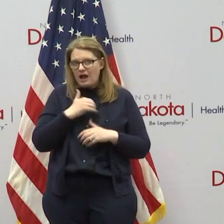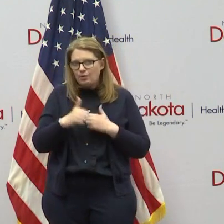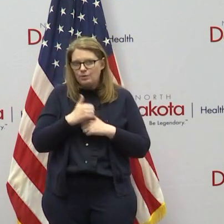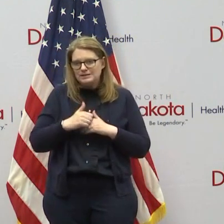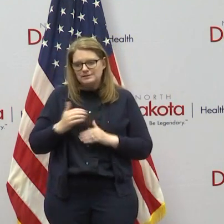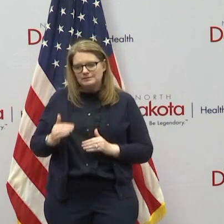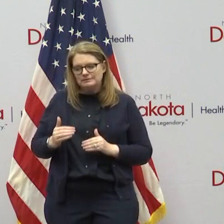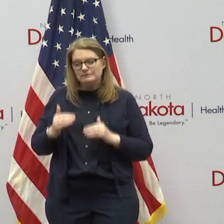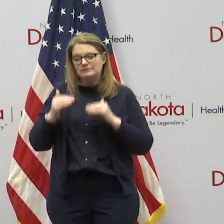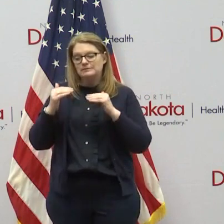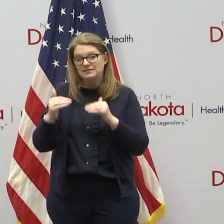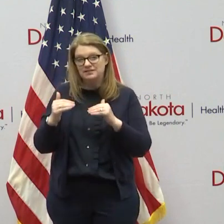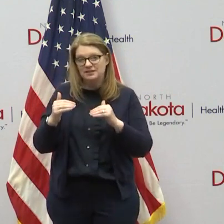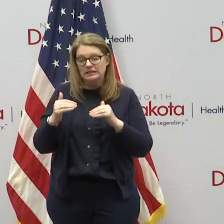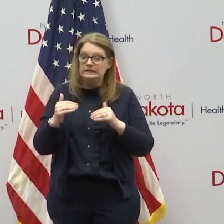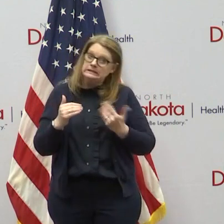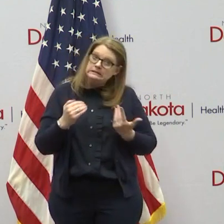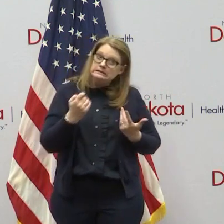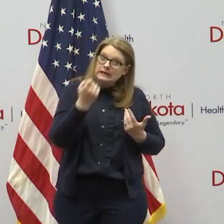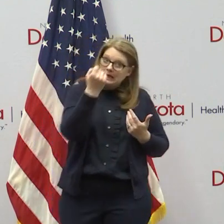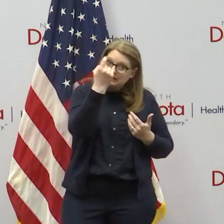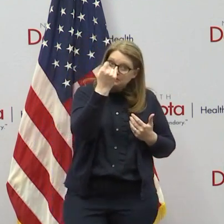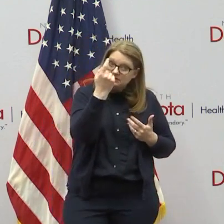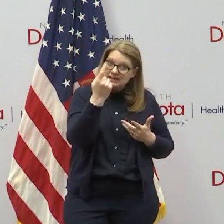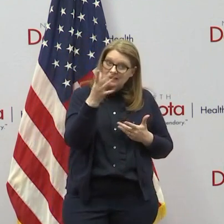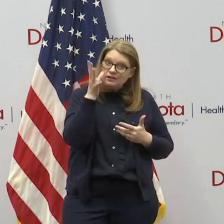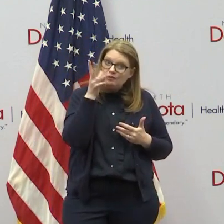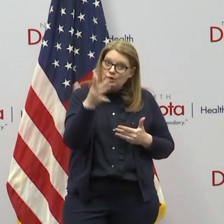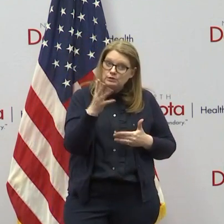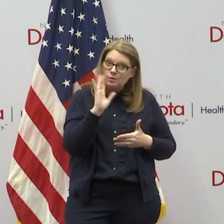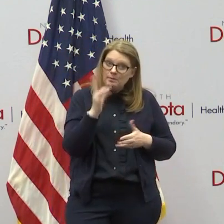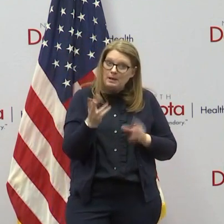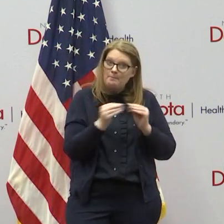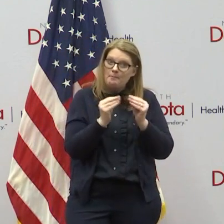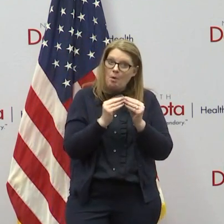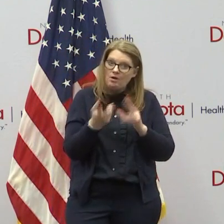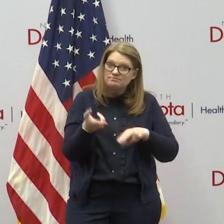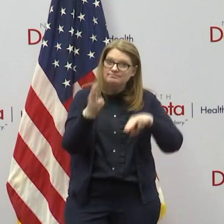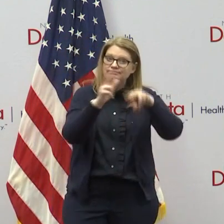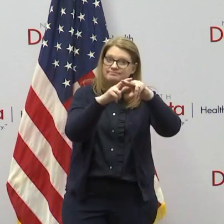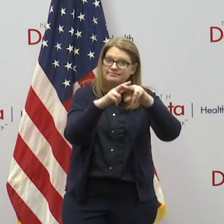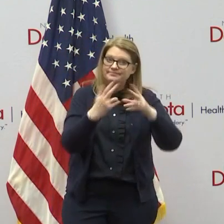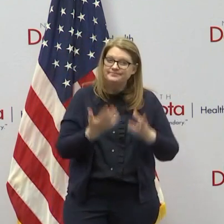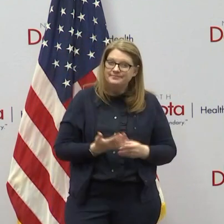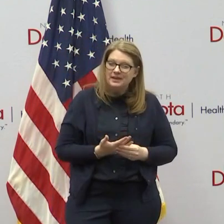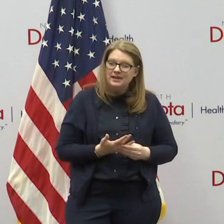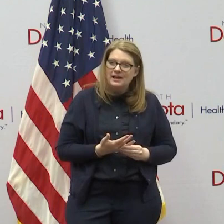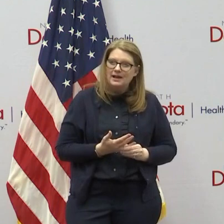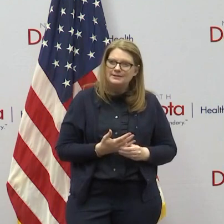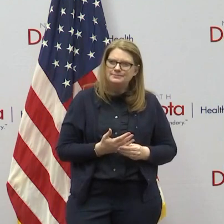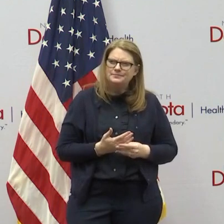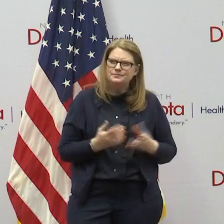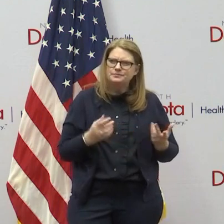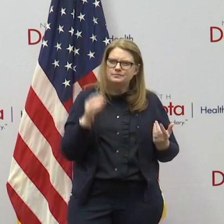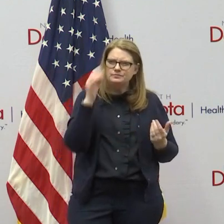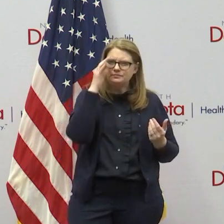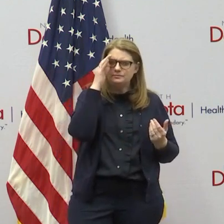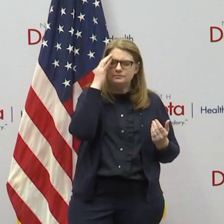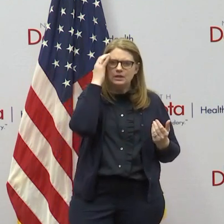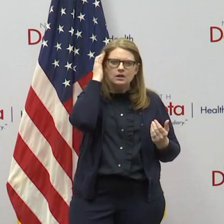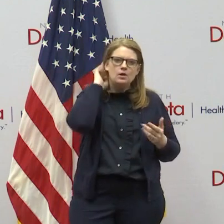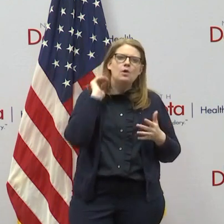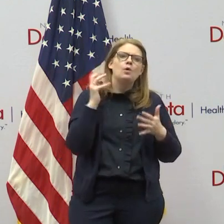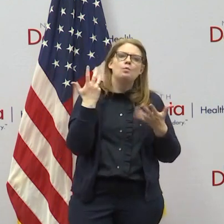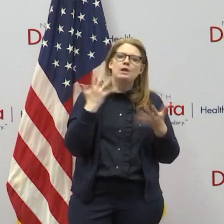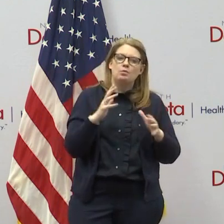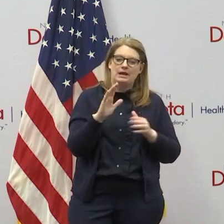that there may even be some case increases that start to come, but it was not about trying to keep cases to zero.